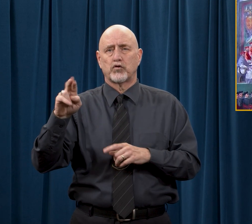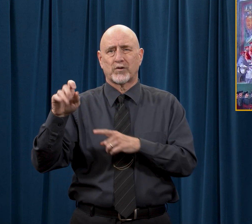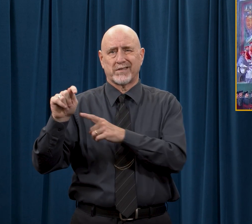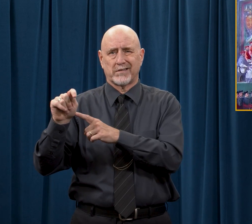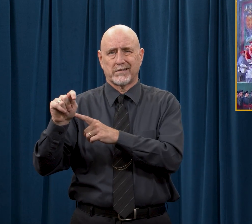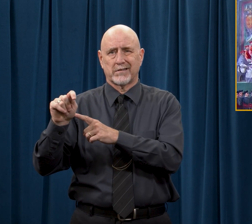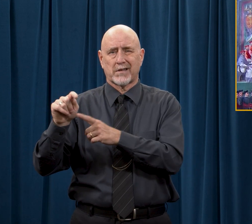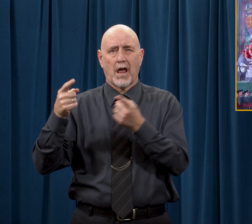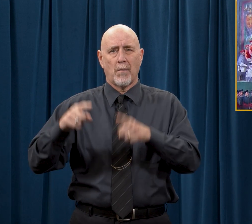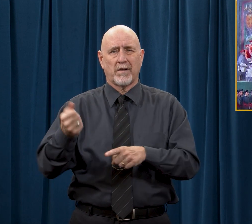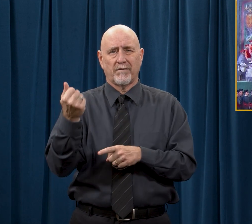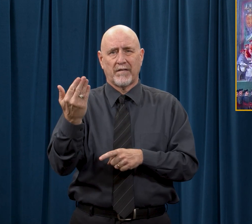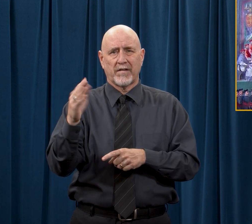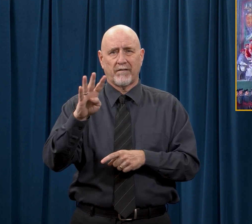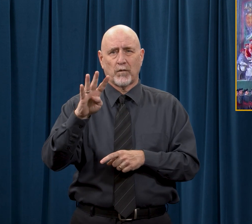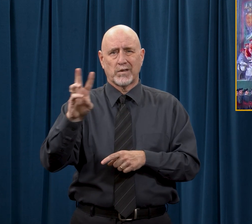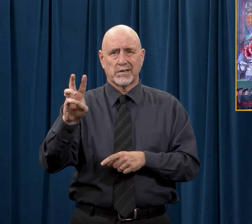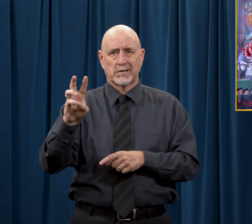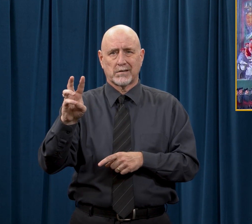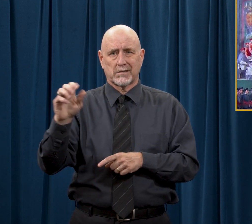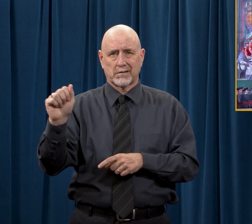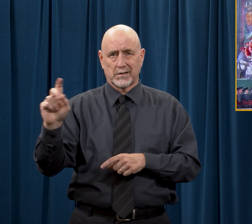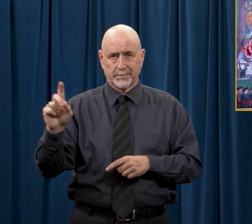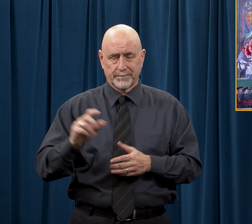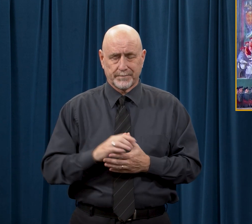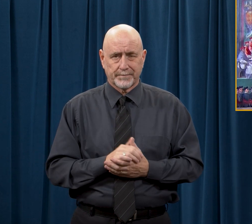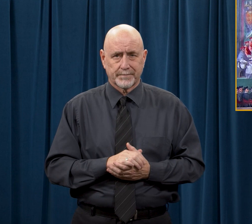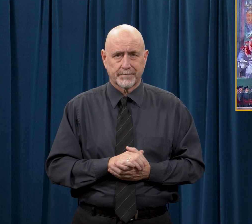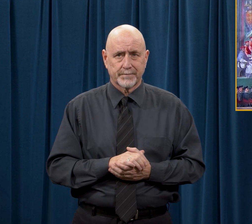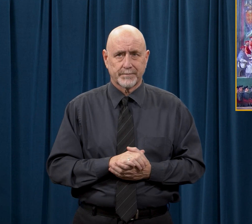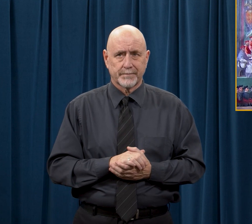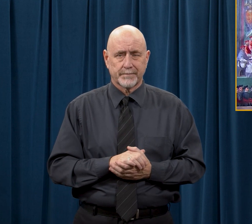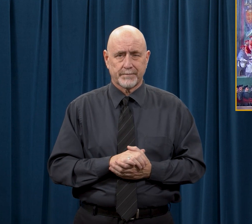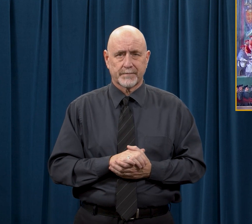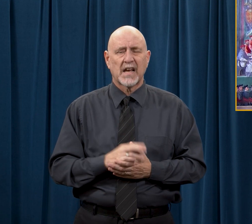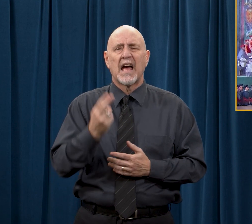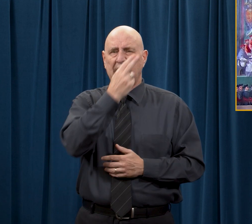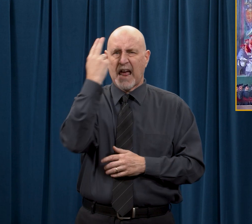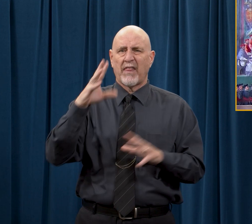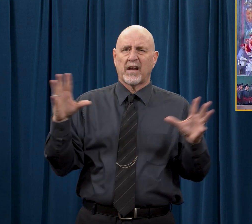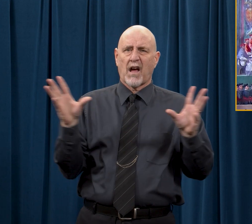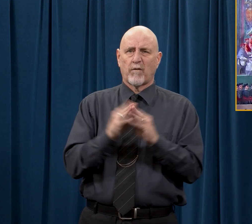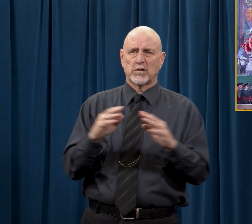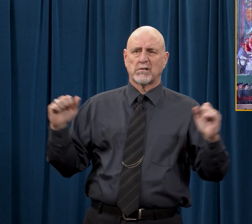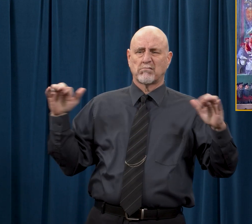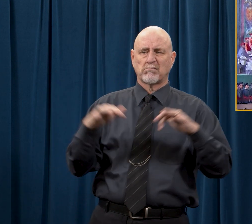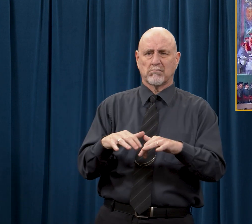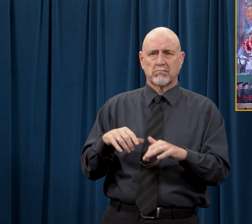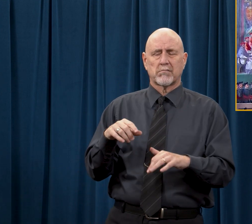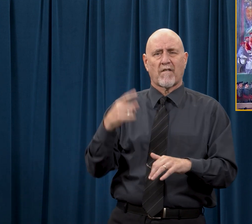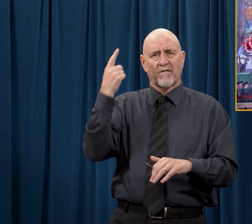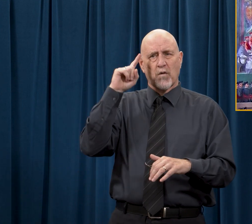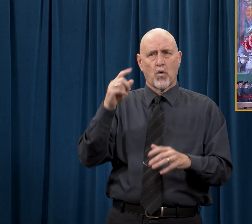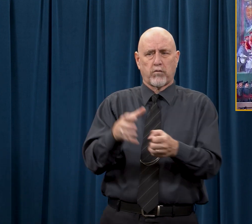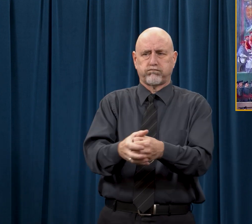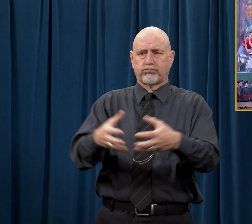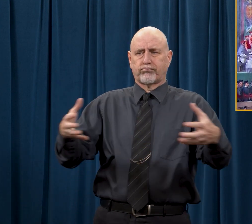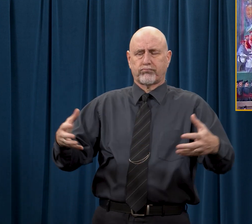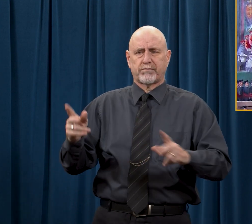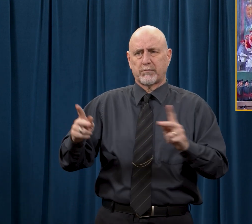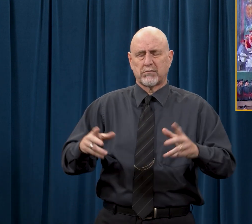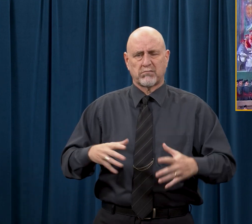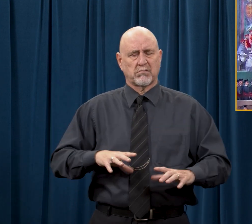Trent that took place in 1546. This was a Catholic conference that was designed to